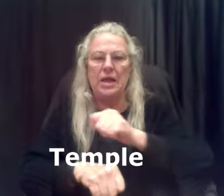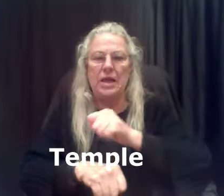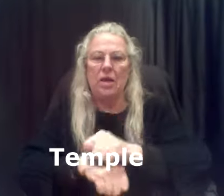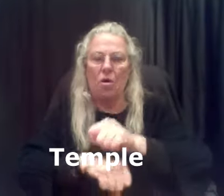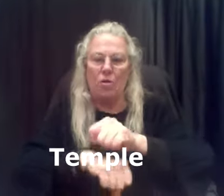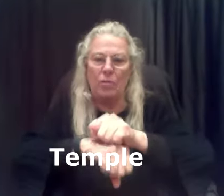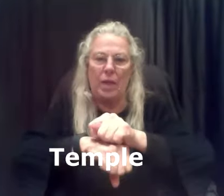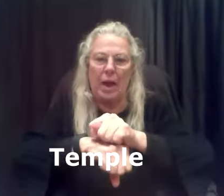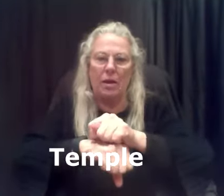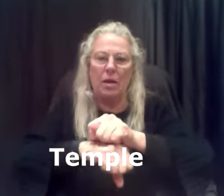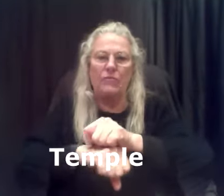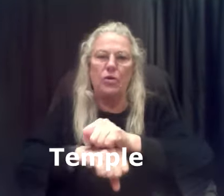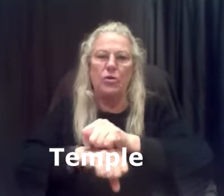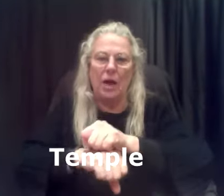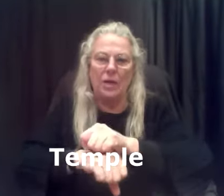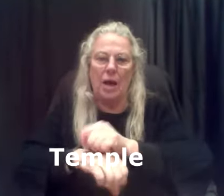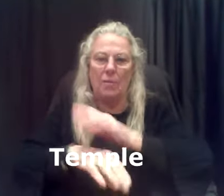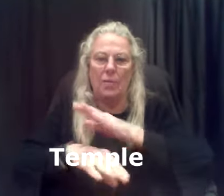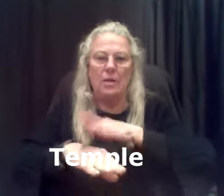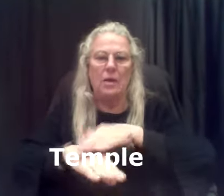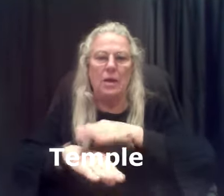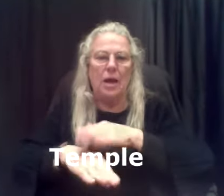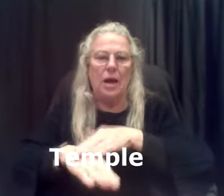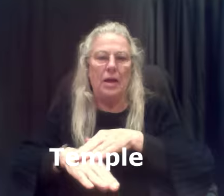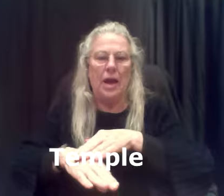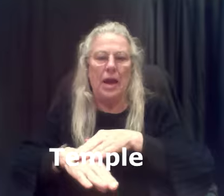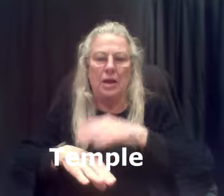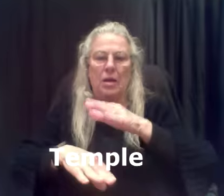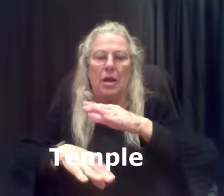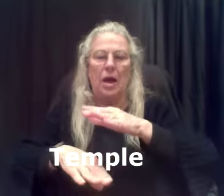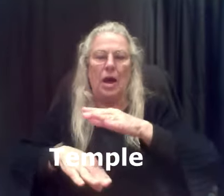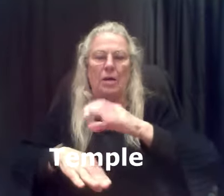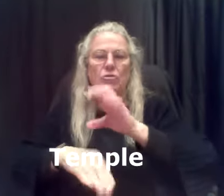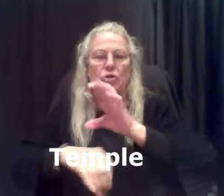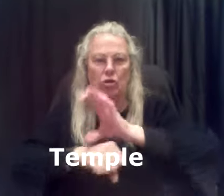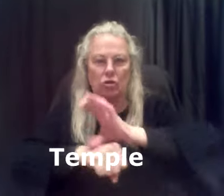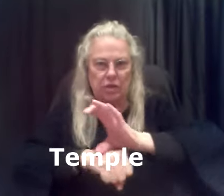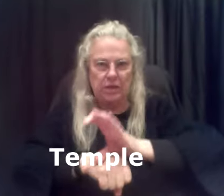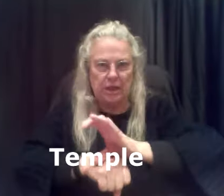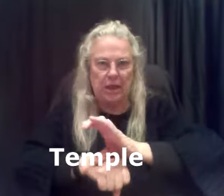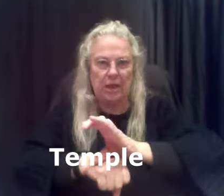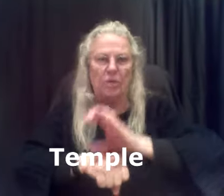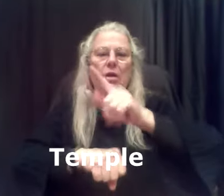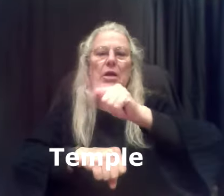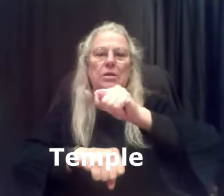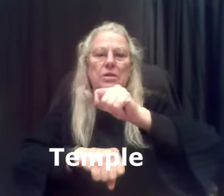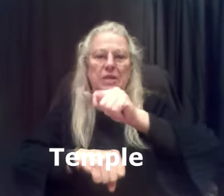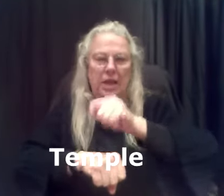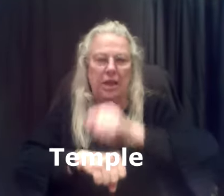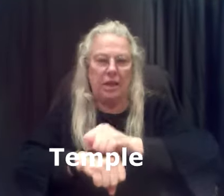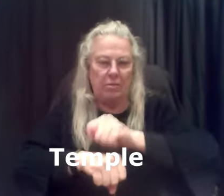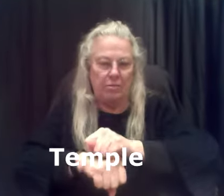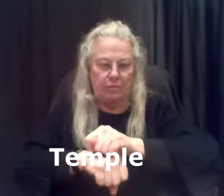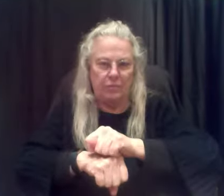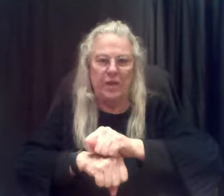T on the back of your non-dominant hand. Church is here, T then